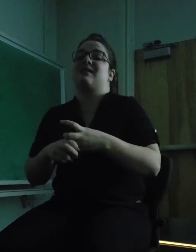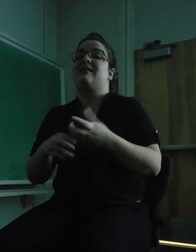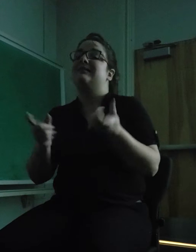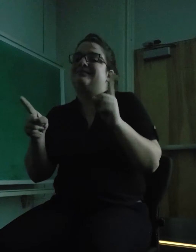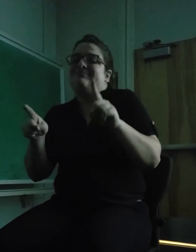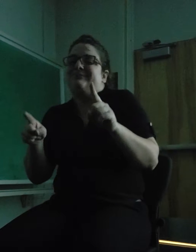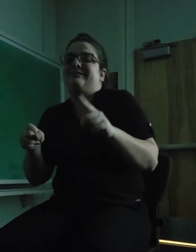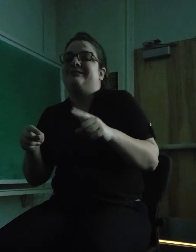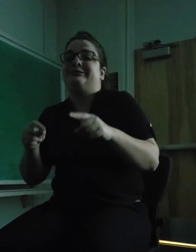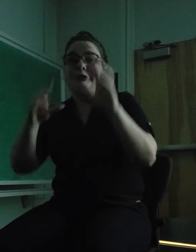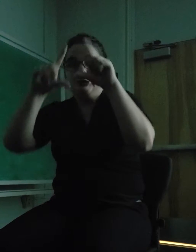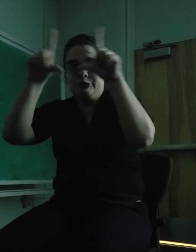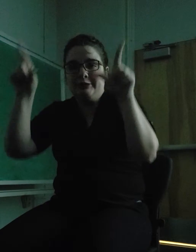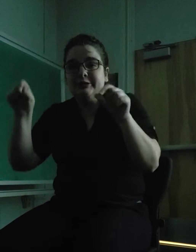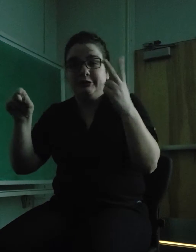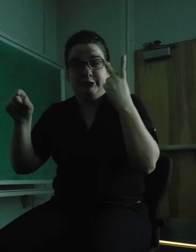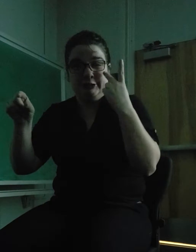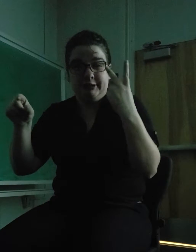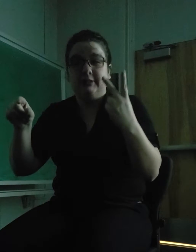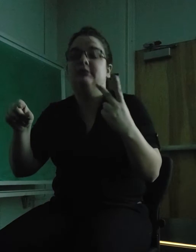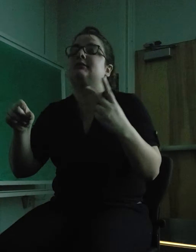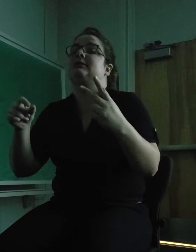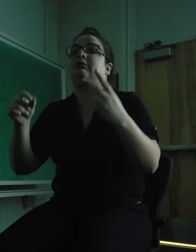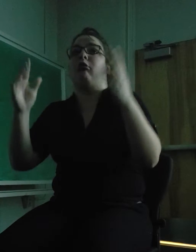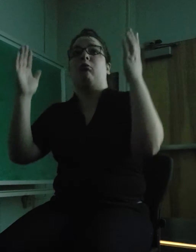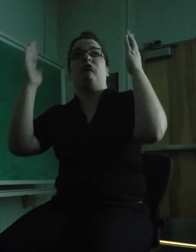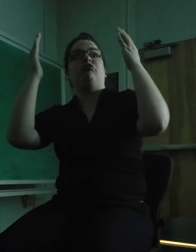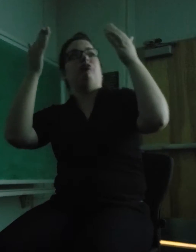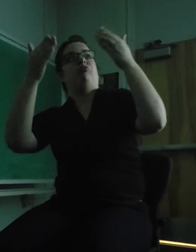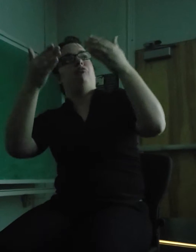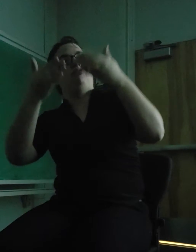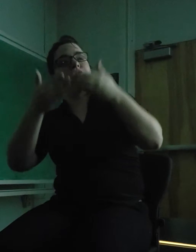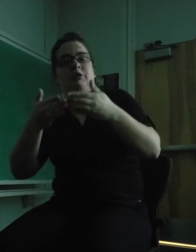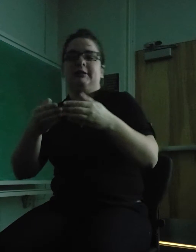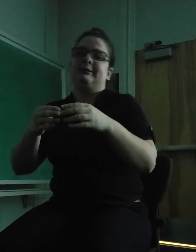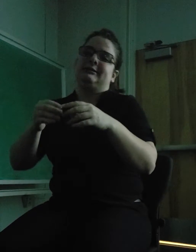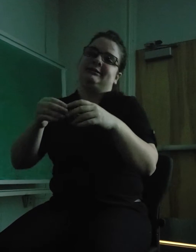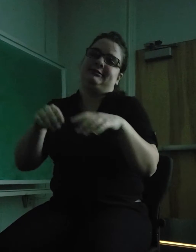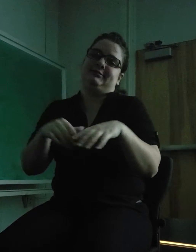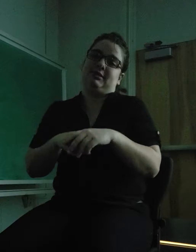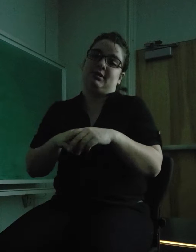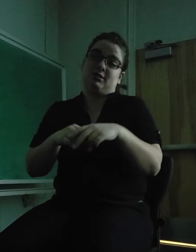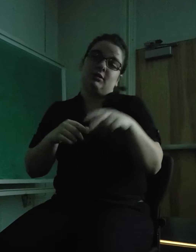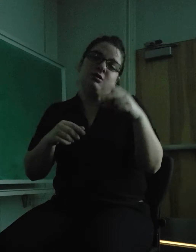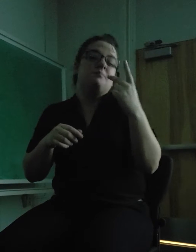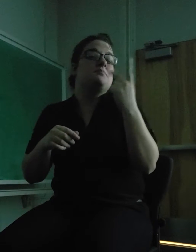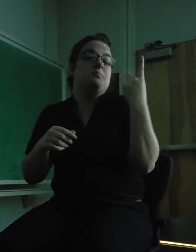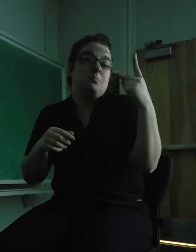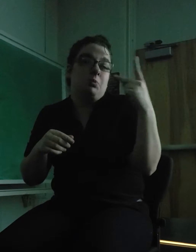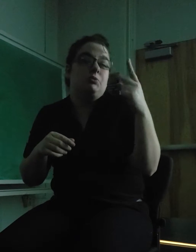fluoresce. And so the light that you're seeing, the really bright purple spot, is not the light that I'm interested in. It's the region around